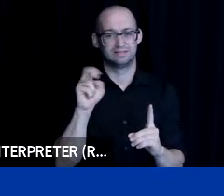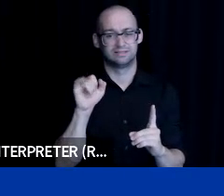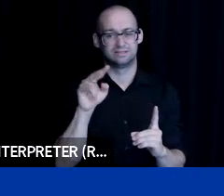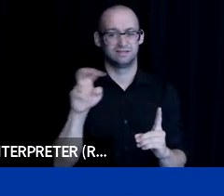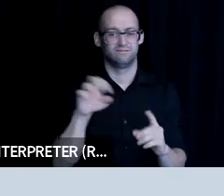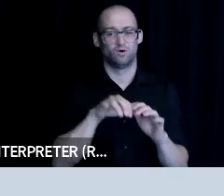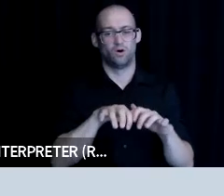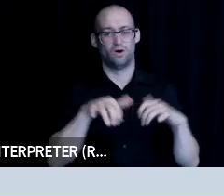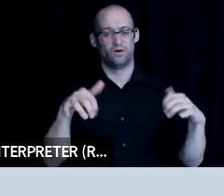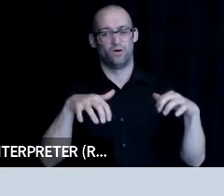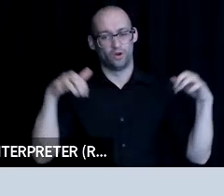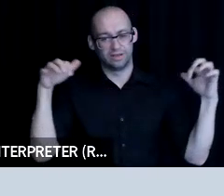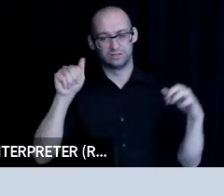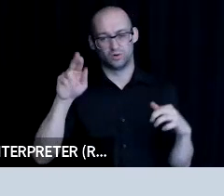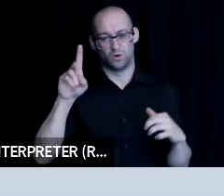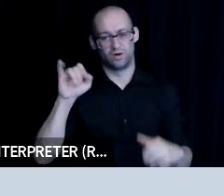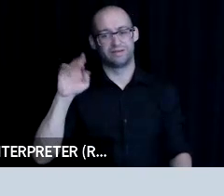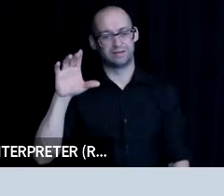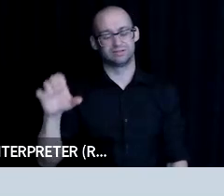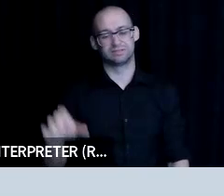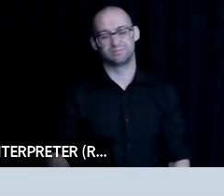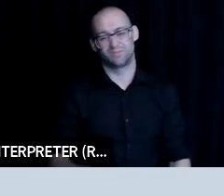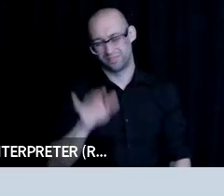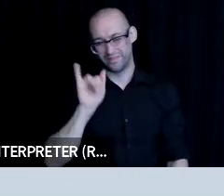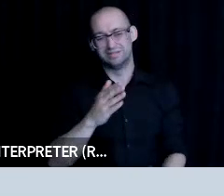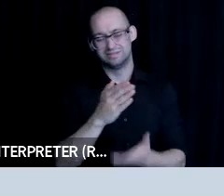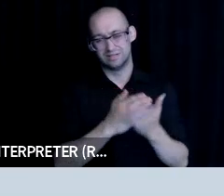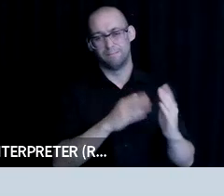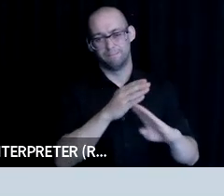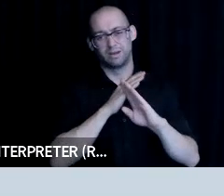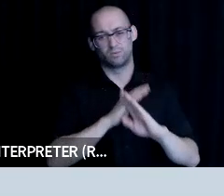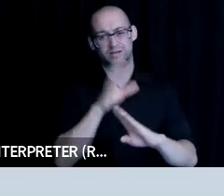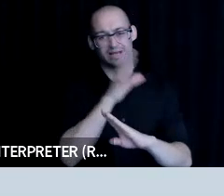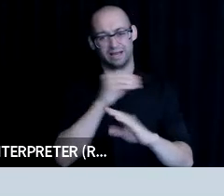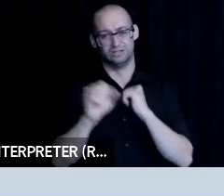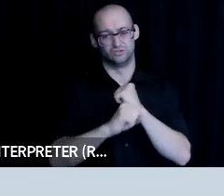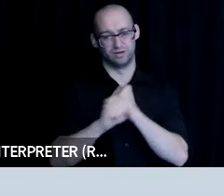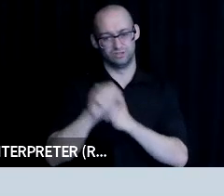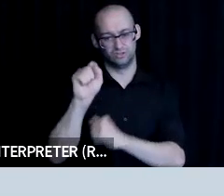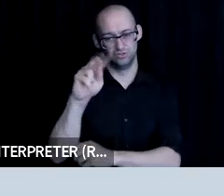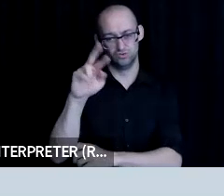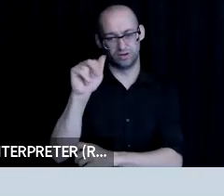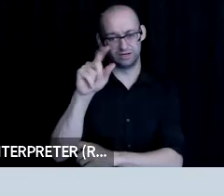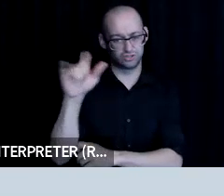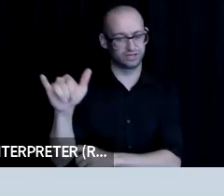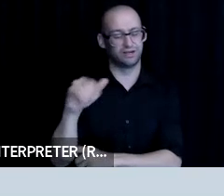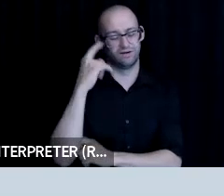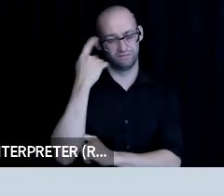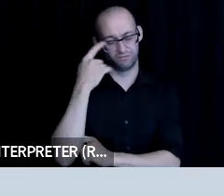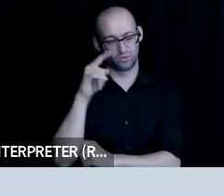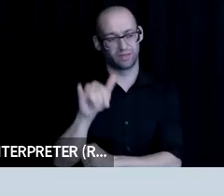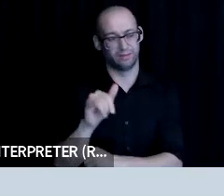So those are both the barriers and strategies, and we're going to now move into a conversation